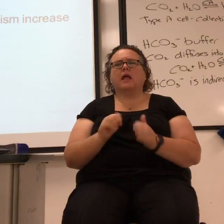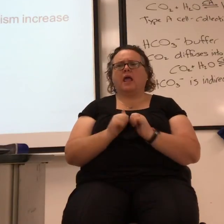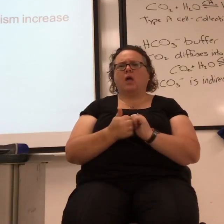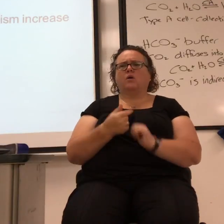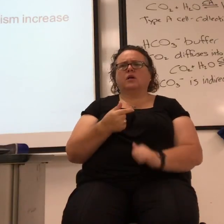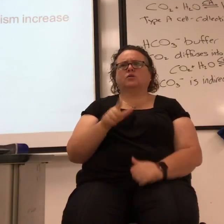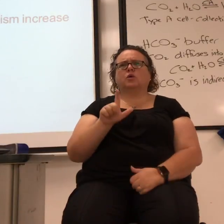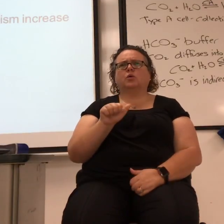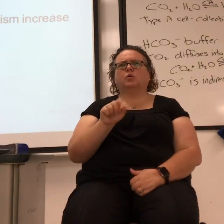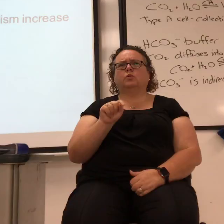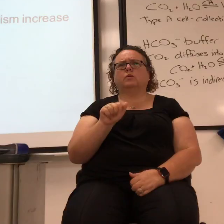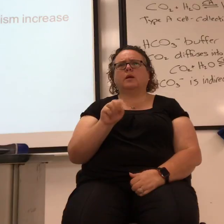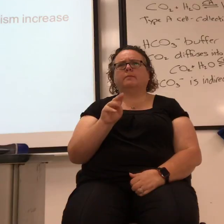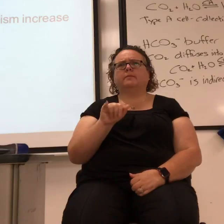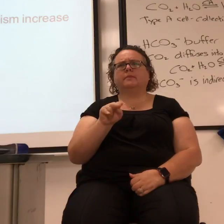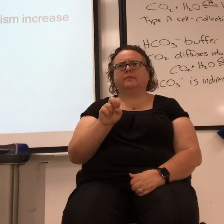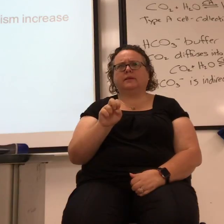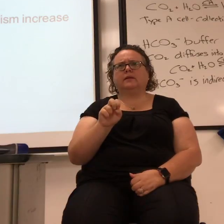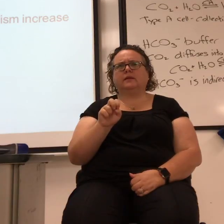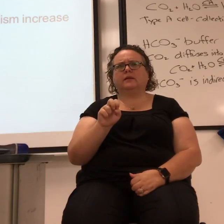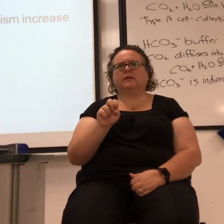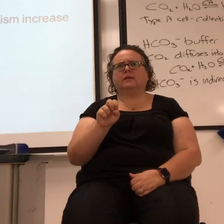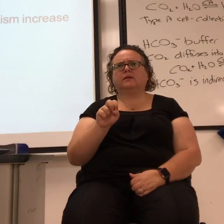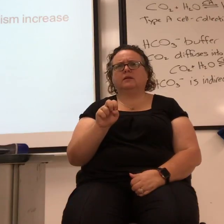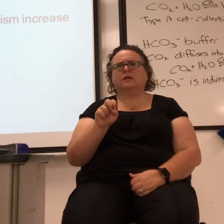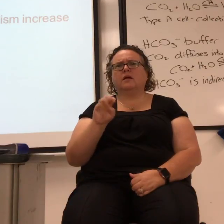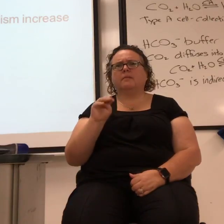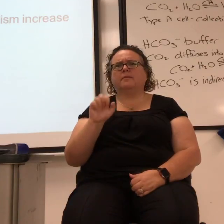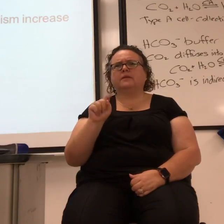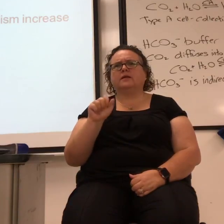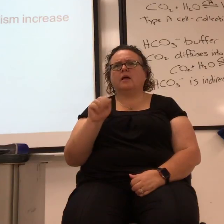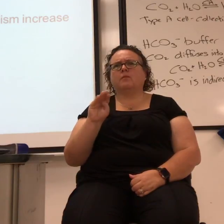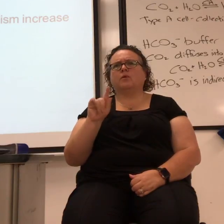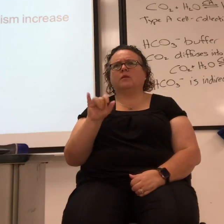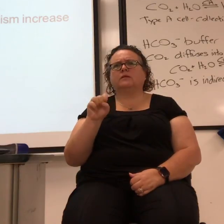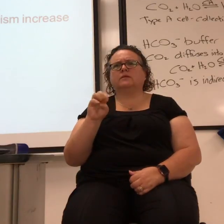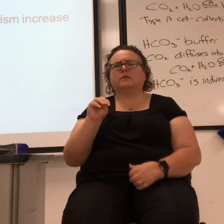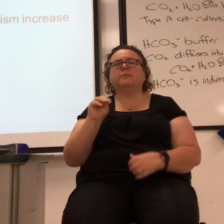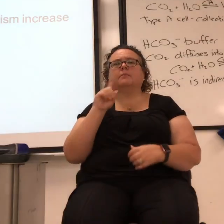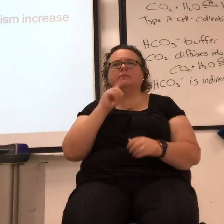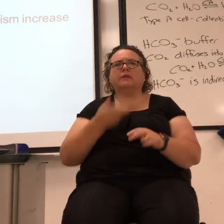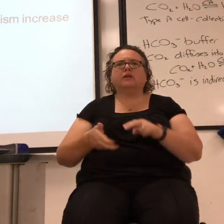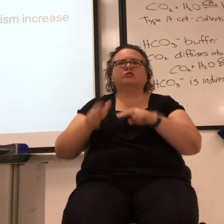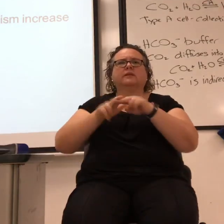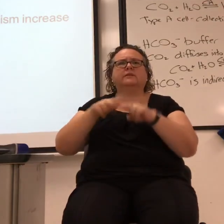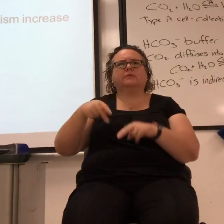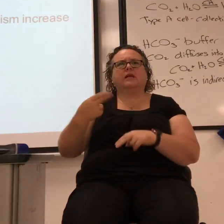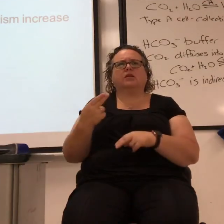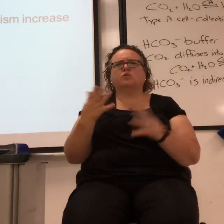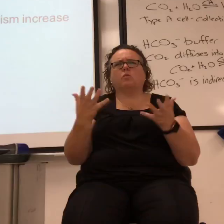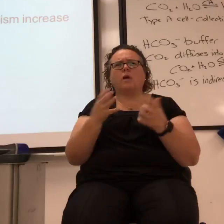glutamine metabolism increase pH? What buffer system was that?